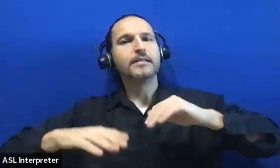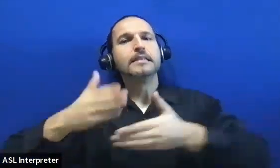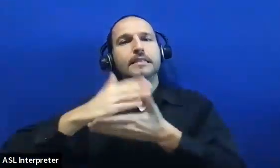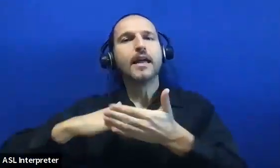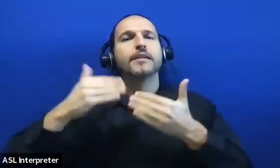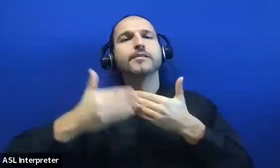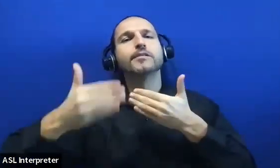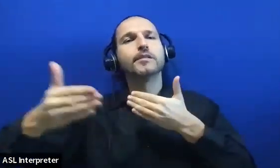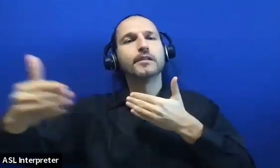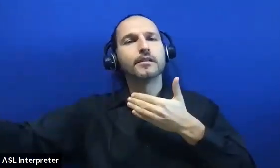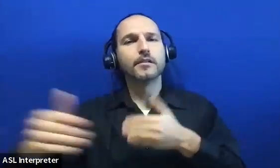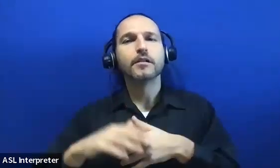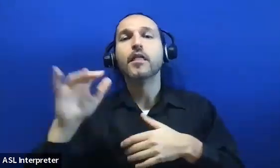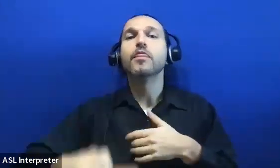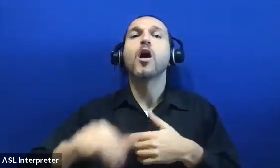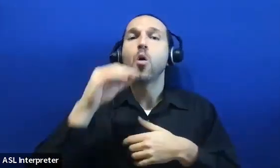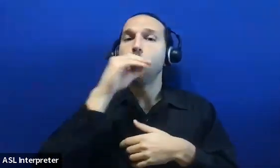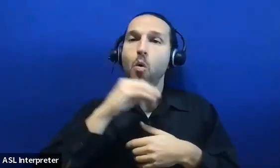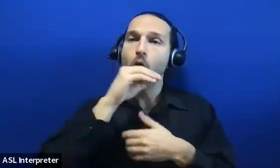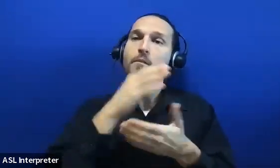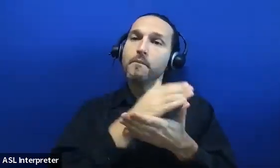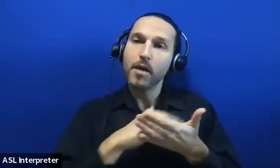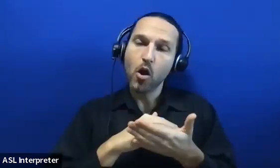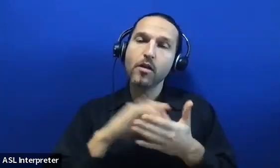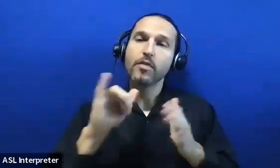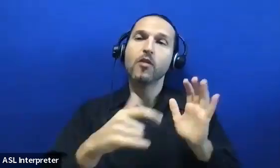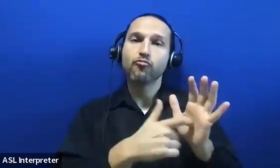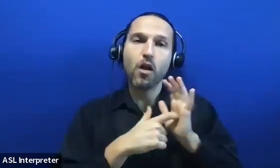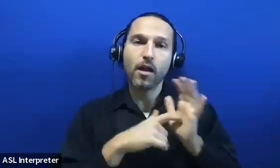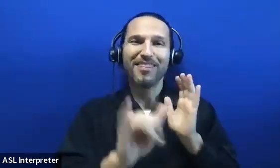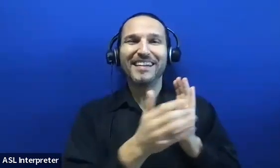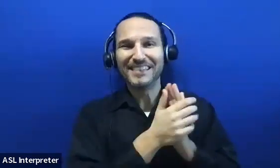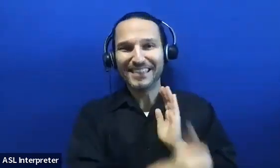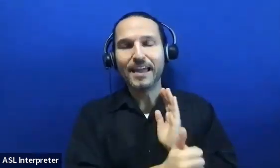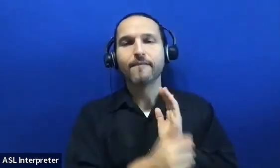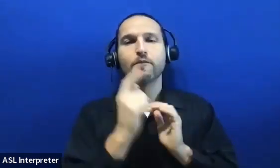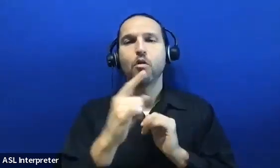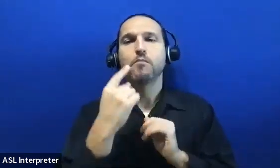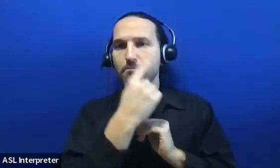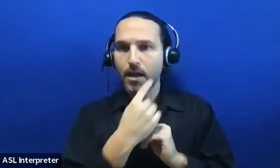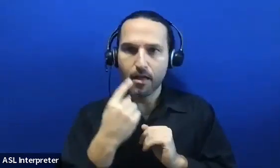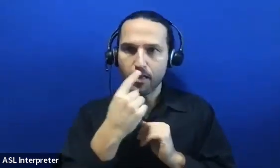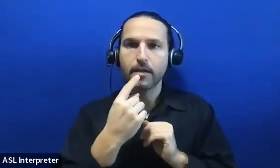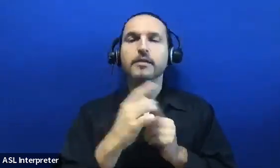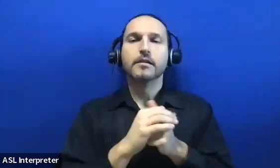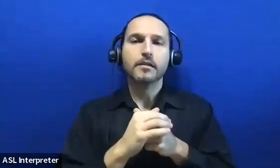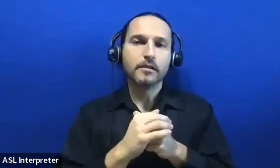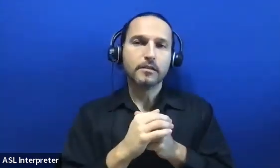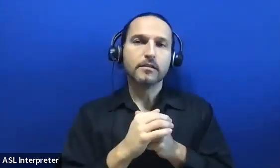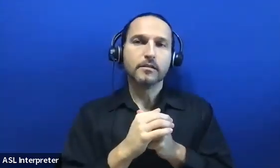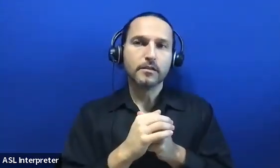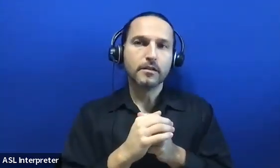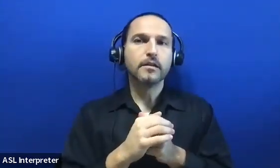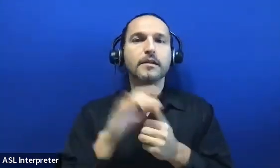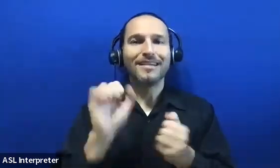come next. Okay, so the oral phase requires certain skills to move our mouth, to hold things,